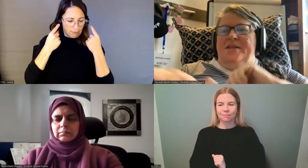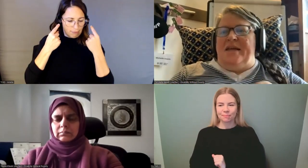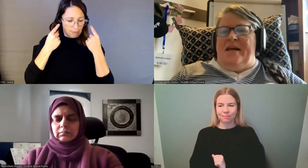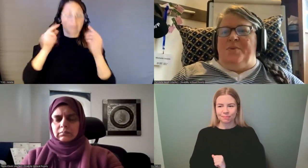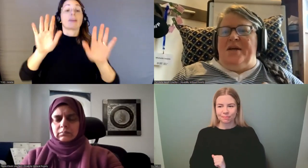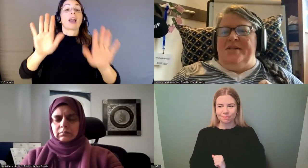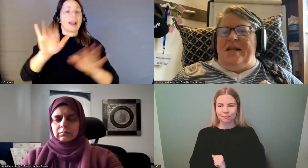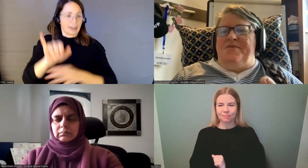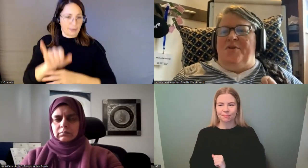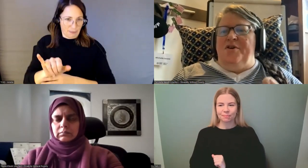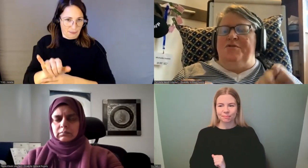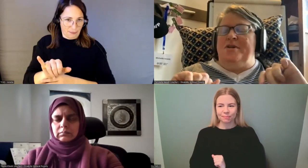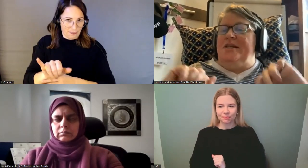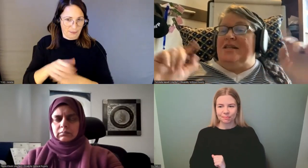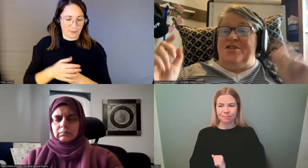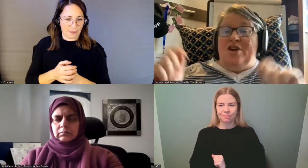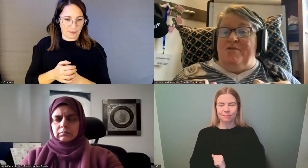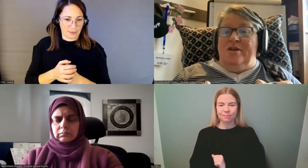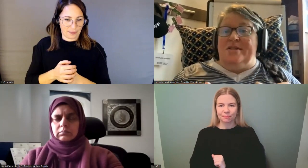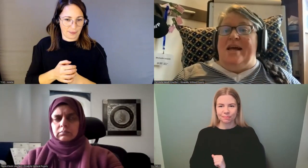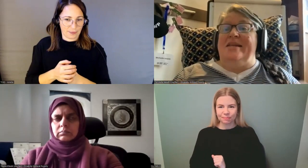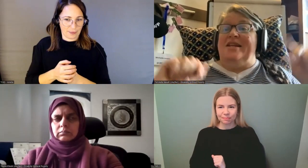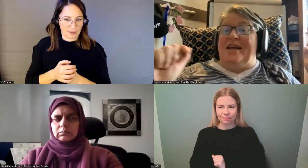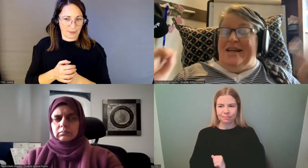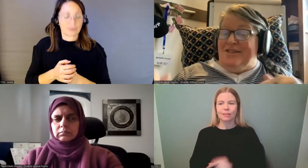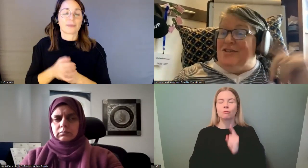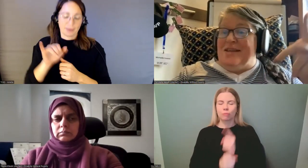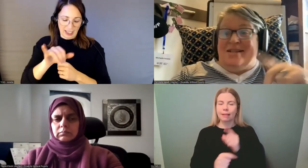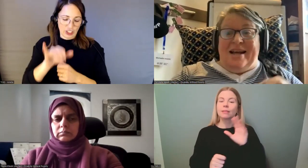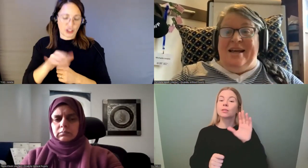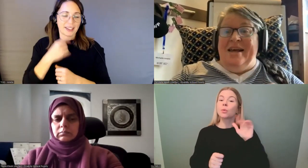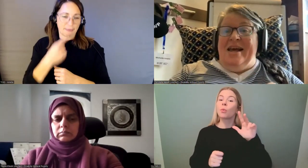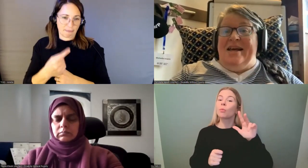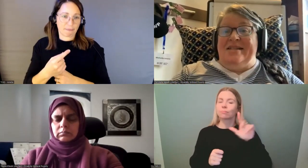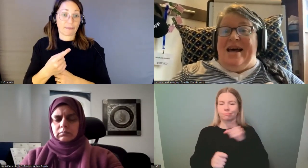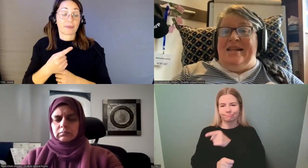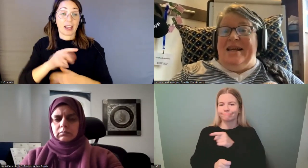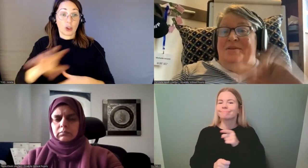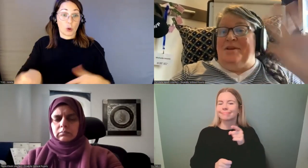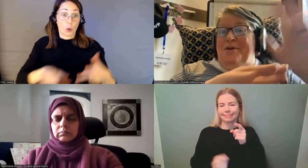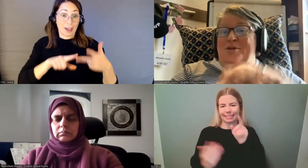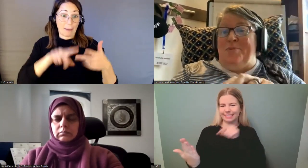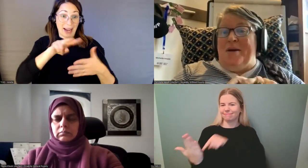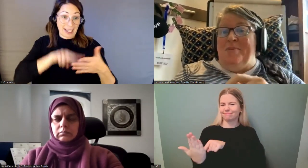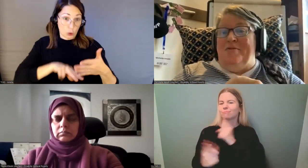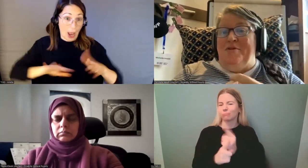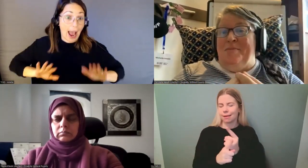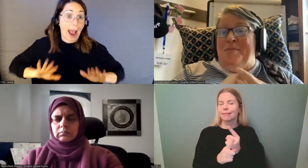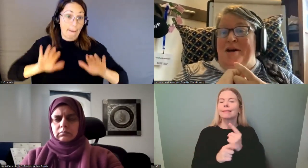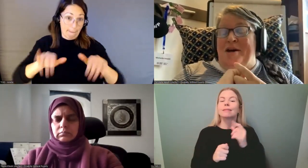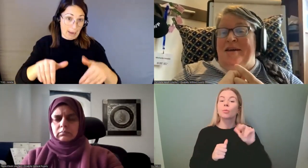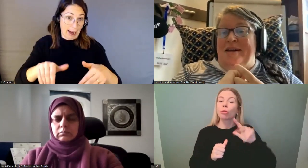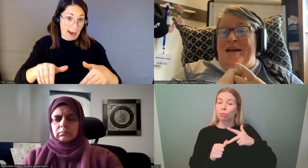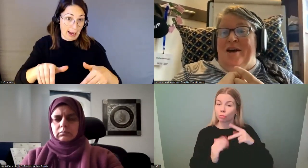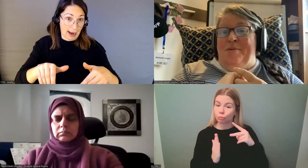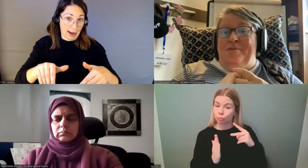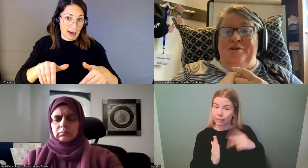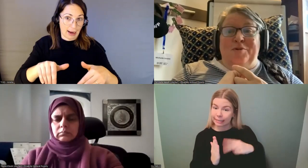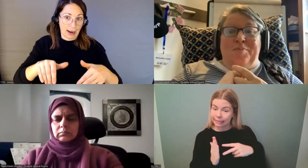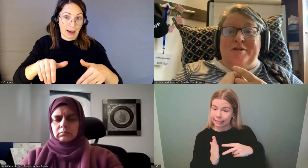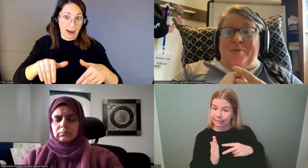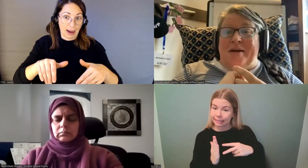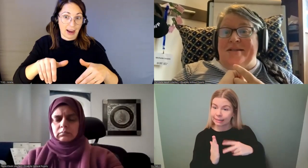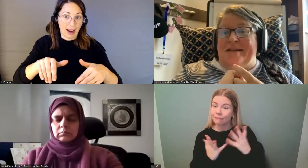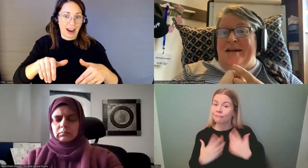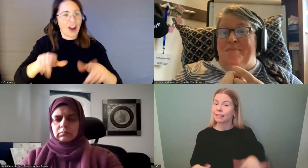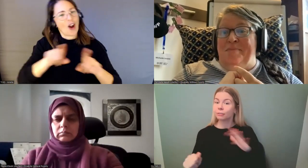Yes, that's what I said. After third reading, it's not royal assent. It does exactly, to the people from